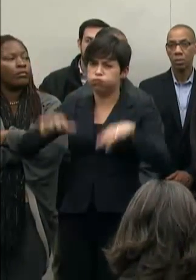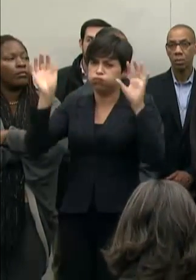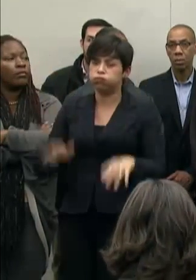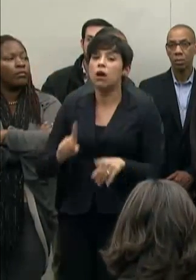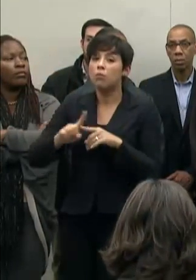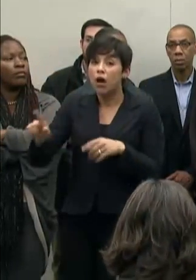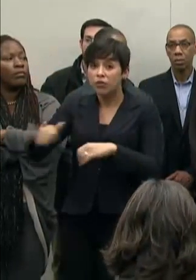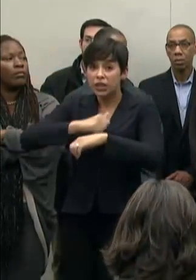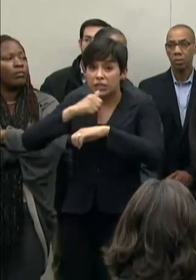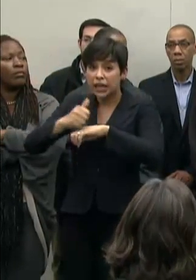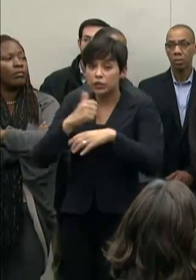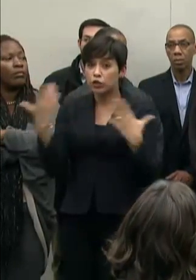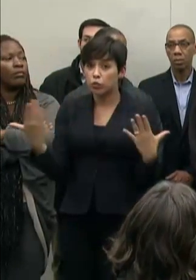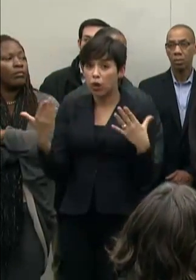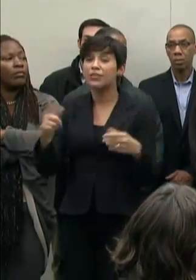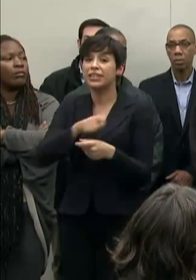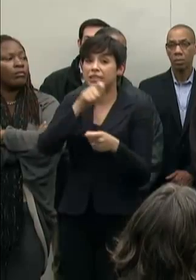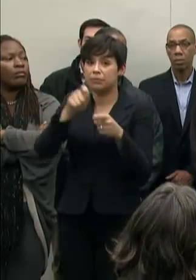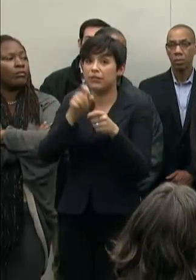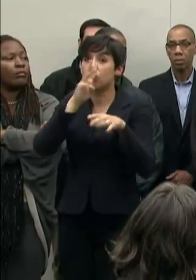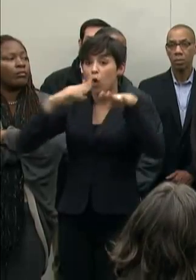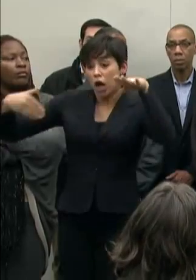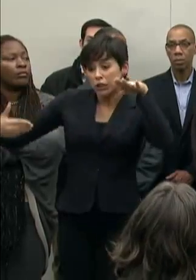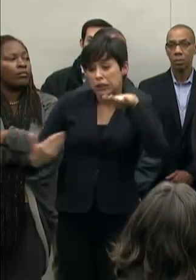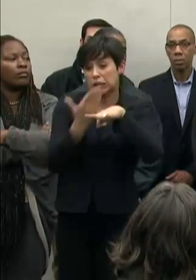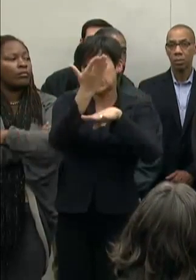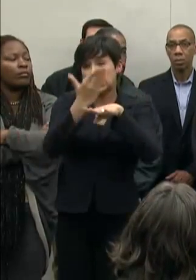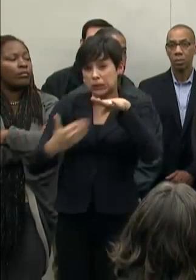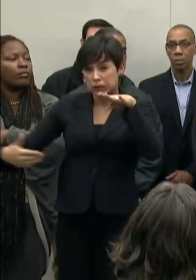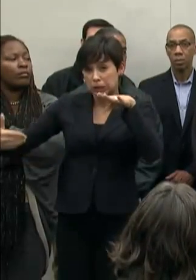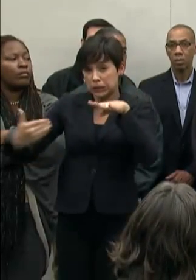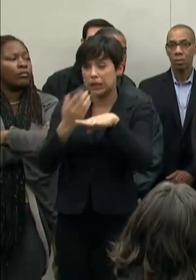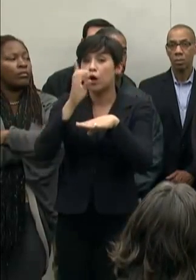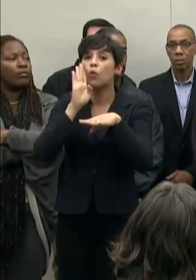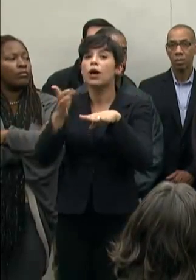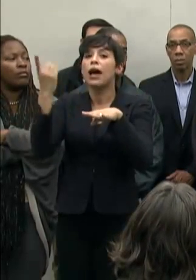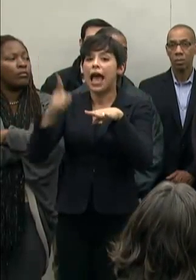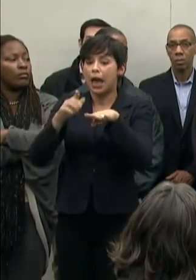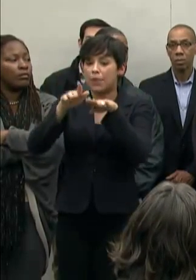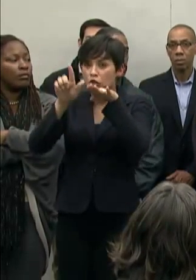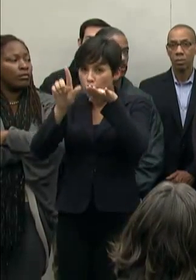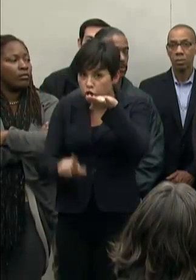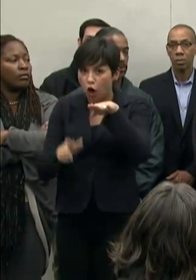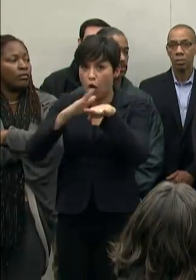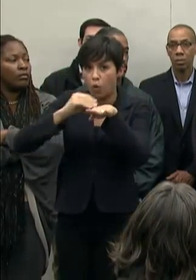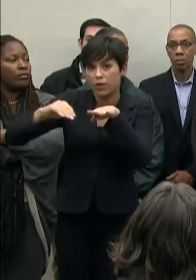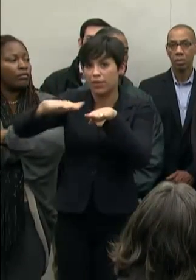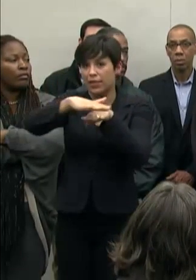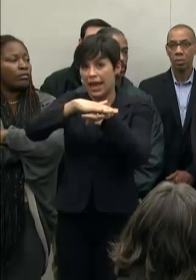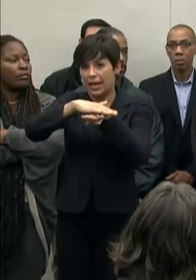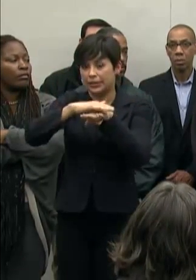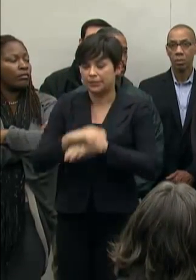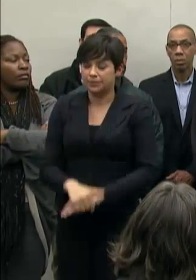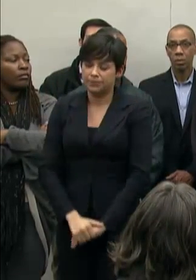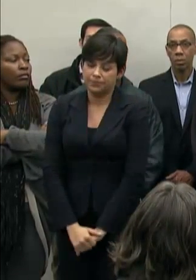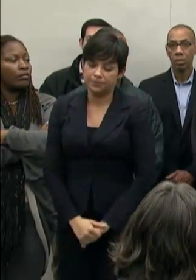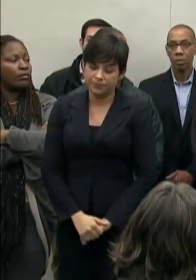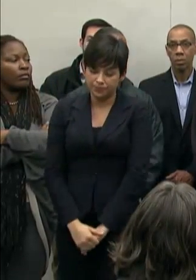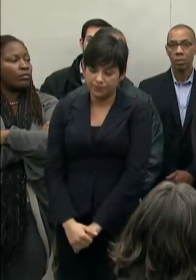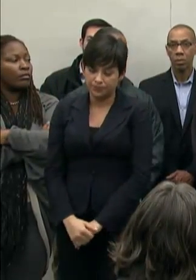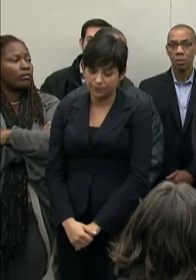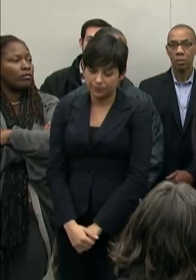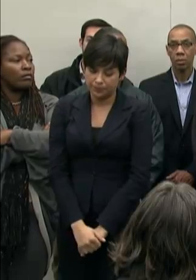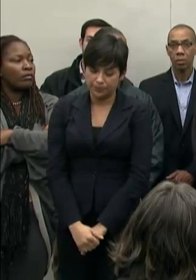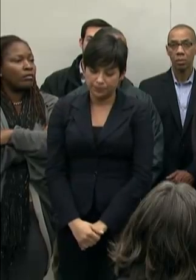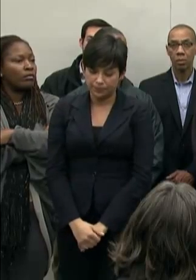that we're really talking about here is a surge, and that happens at the low-lying land,